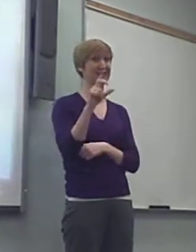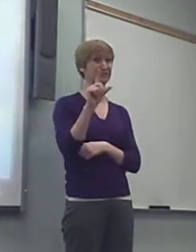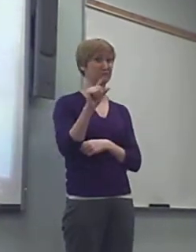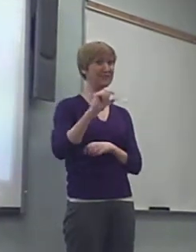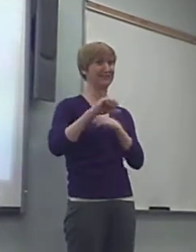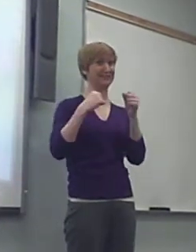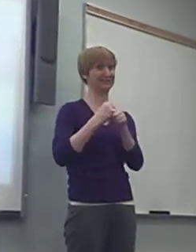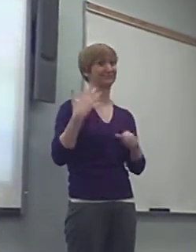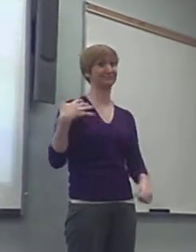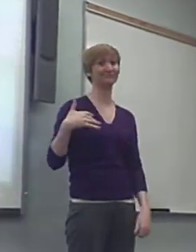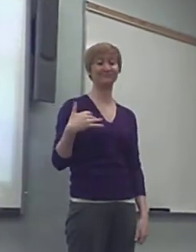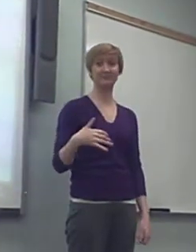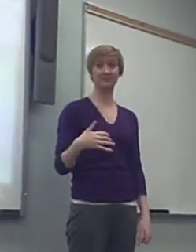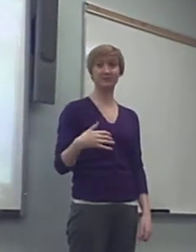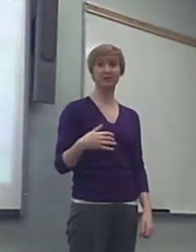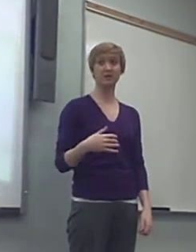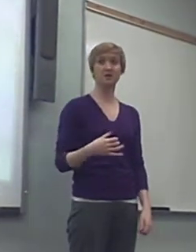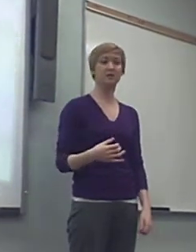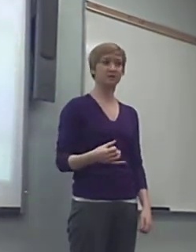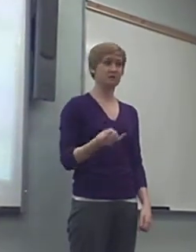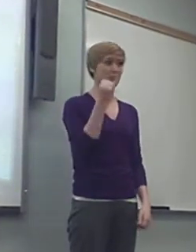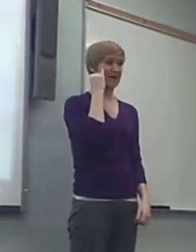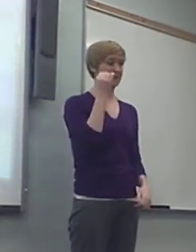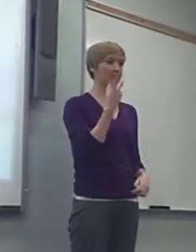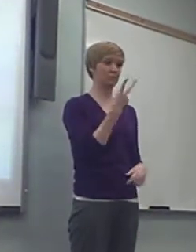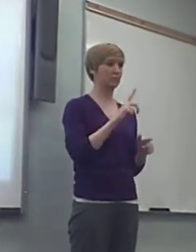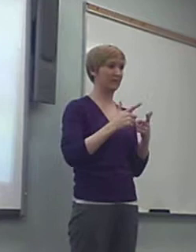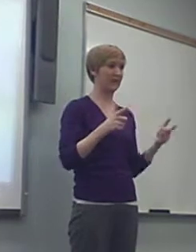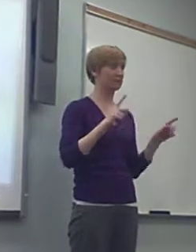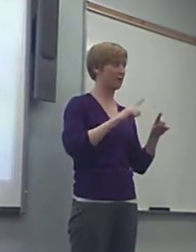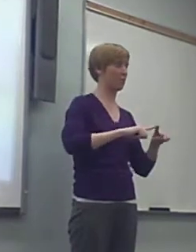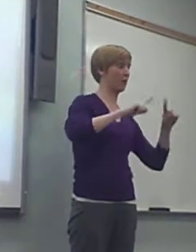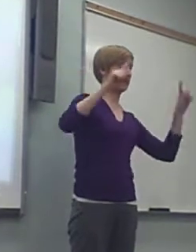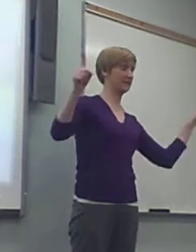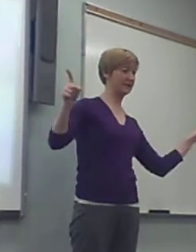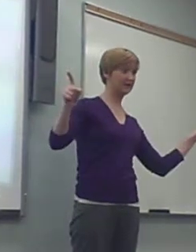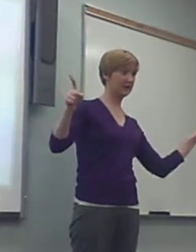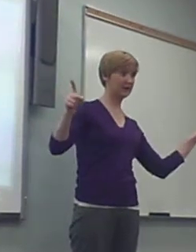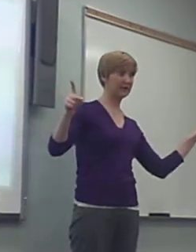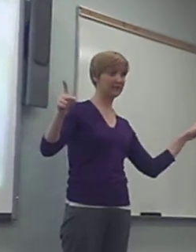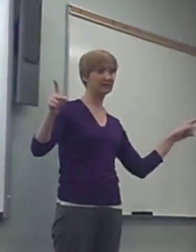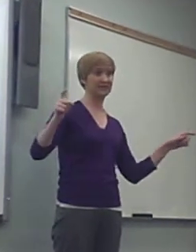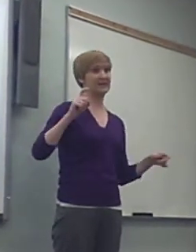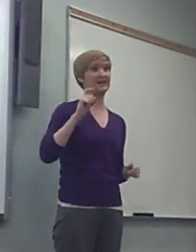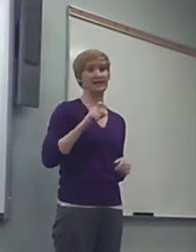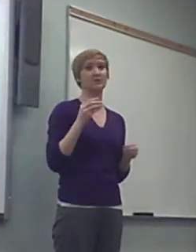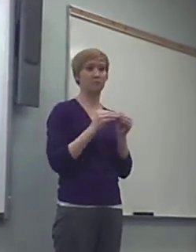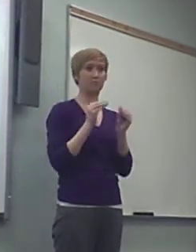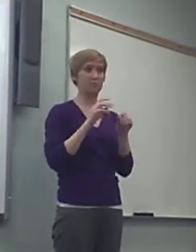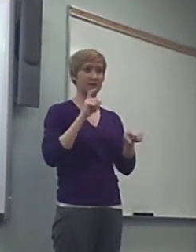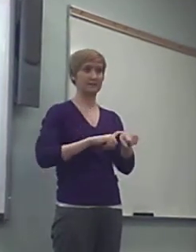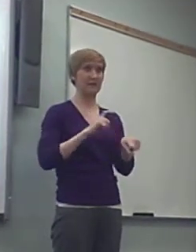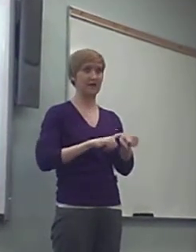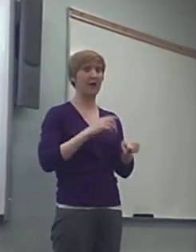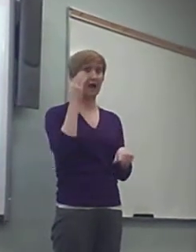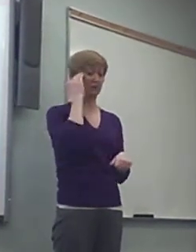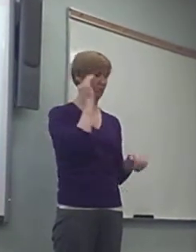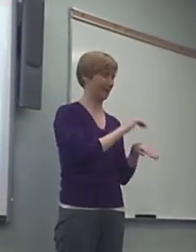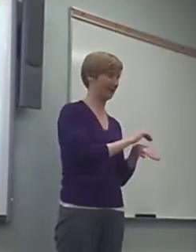the bigger disparity between the languages, the longer it takes, of course. And of course, ASL, how much disparity is there between English and ASL? It's huge.